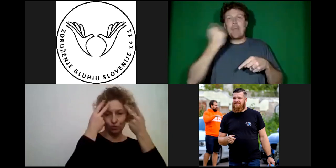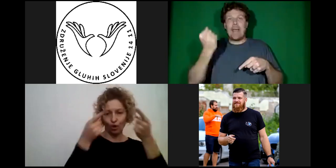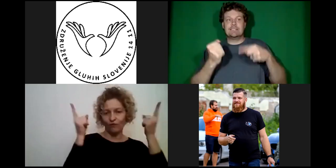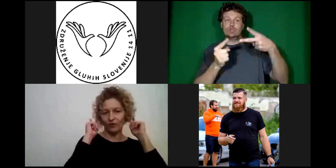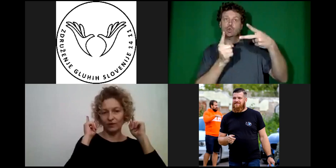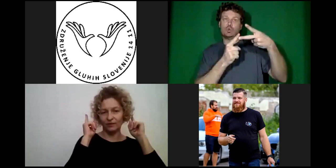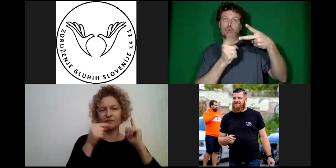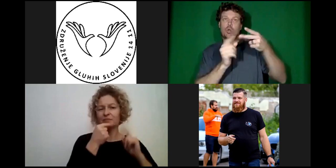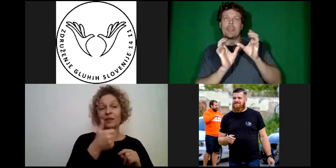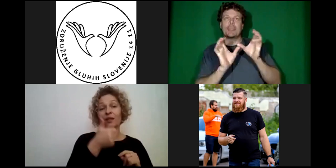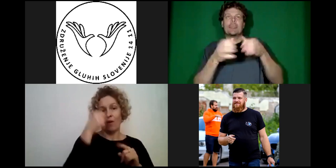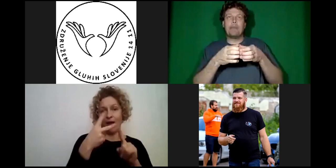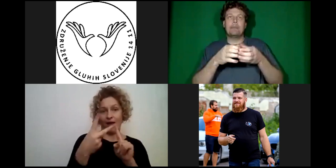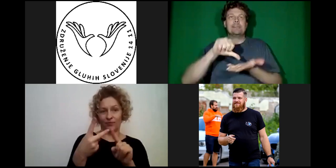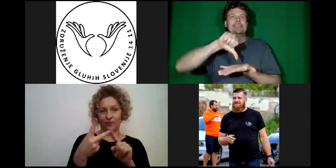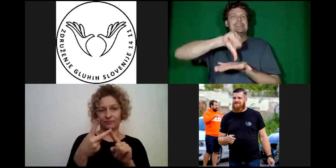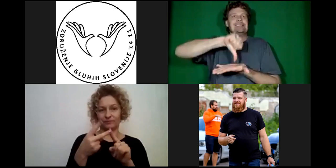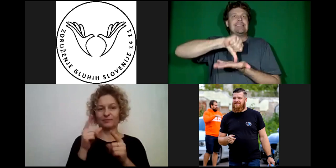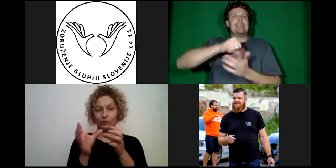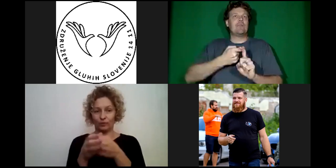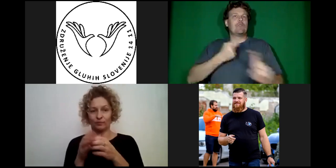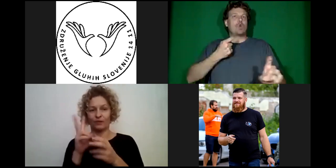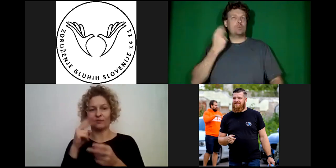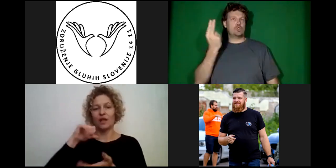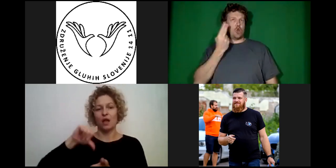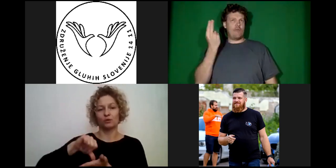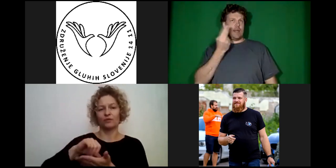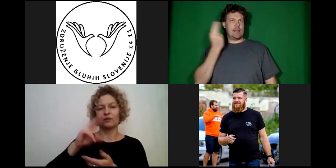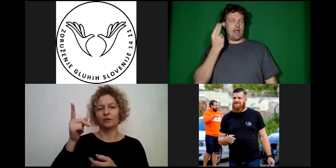I joined a team called Slovan, the second best team